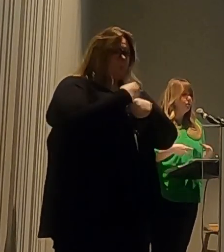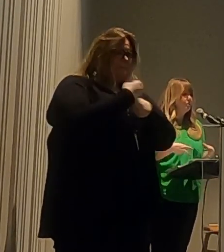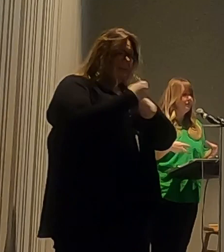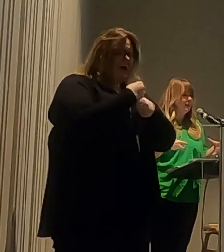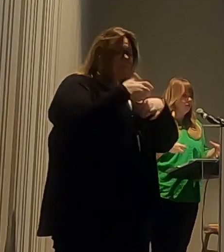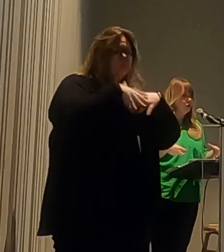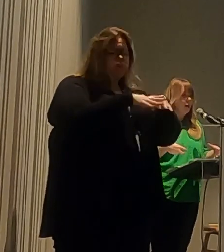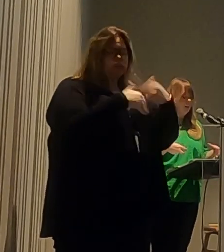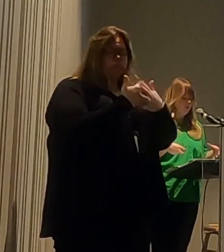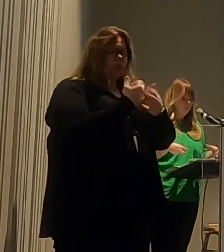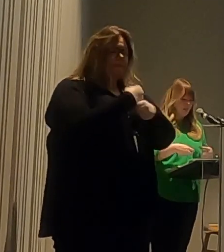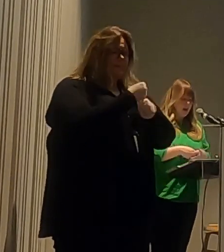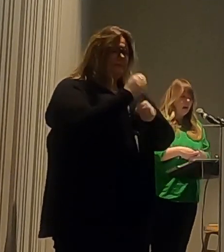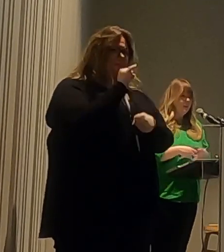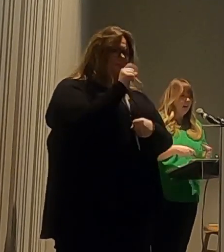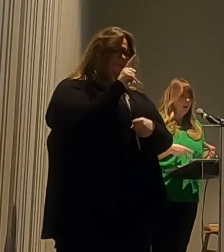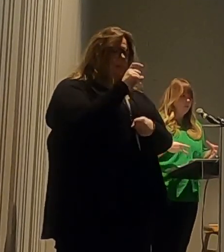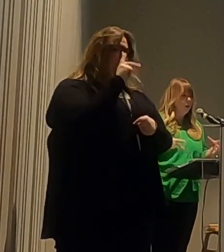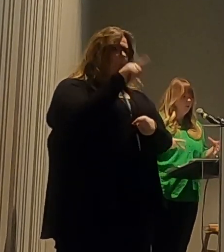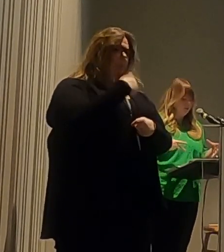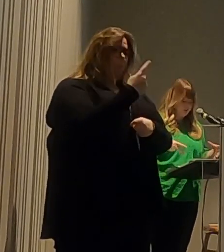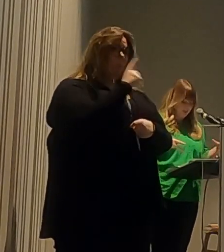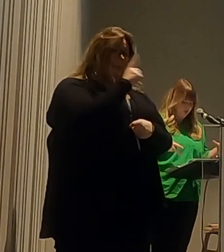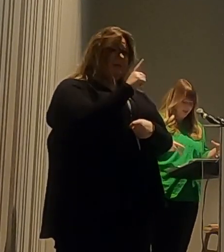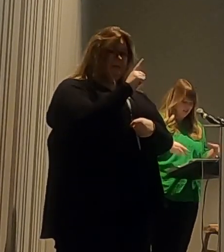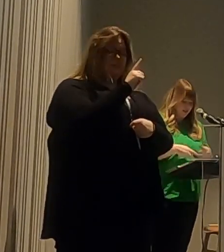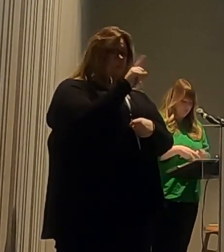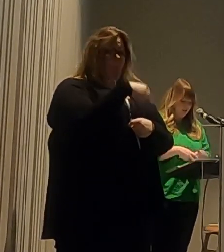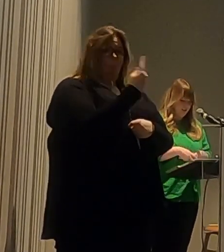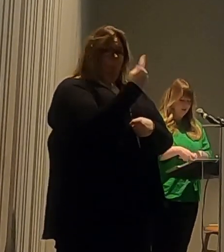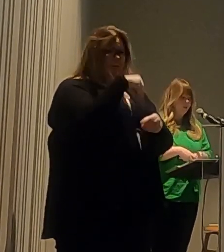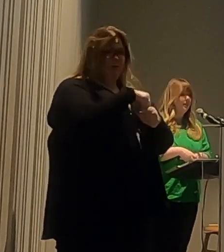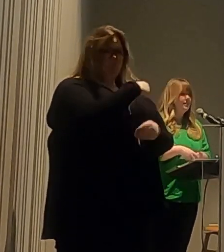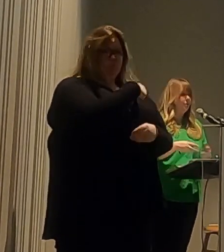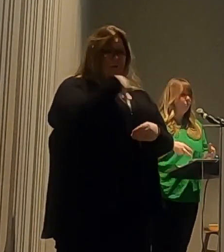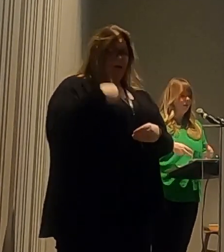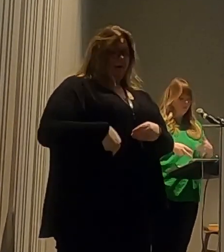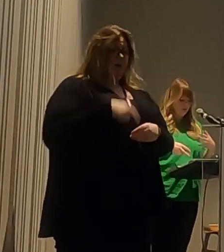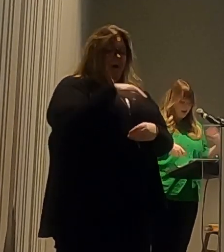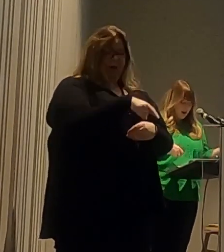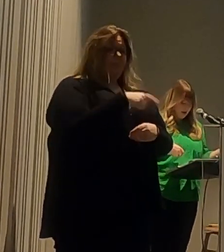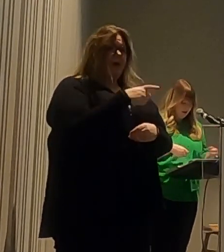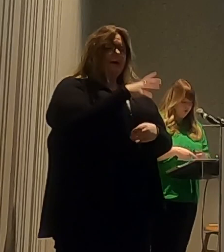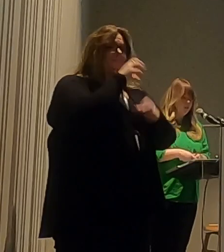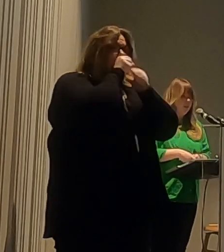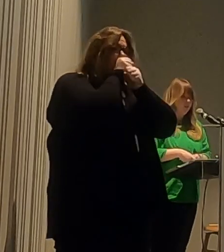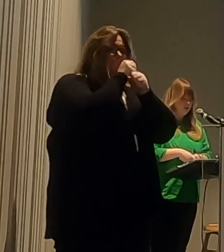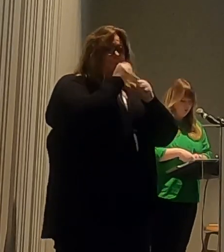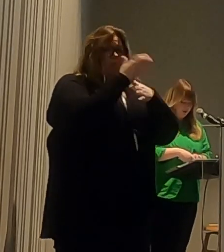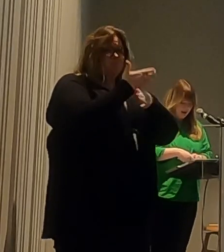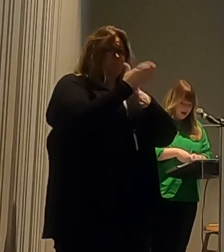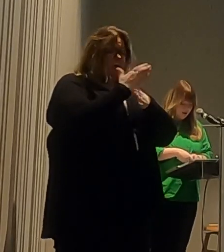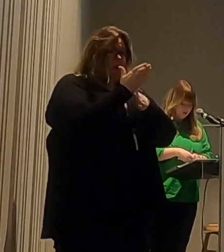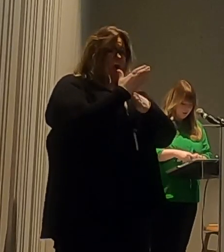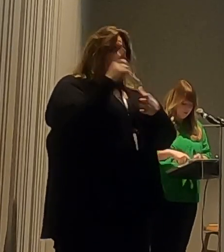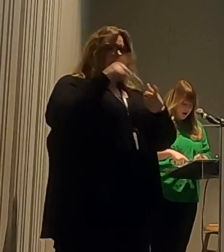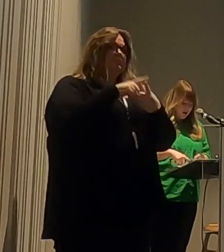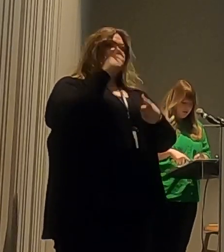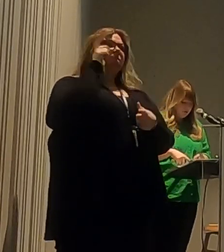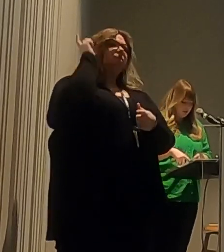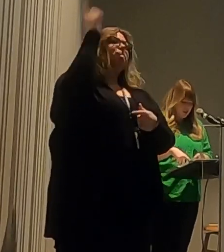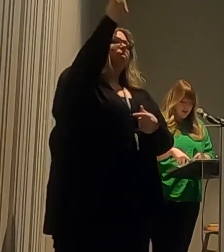maintained exclusively in China. And they held all those secrets until the Silk Road, and then those secrets were let